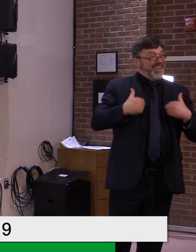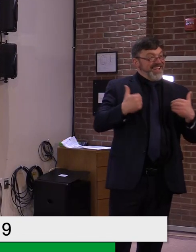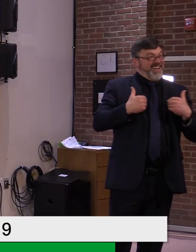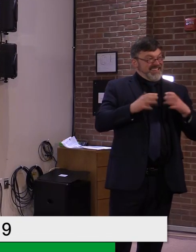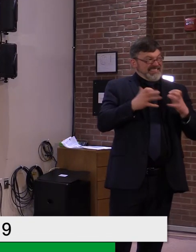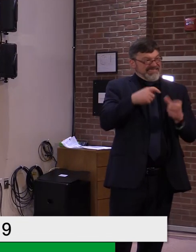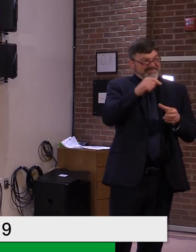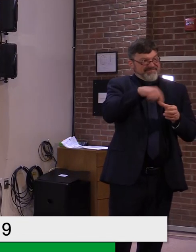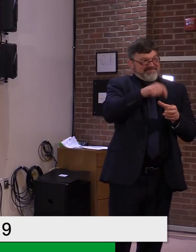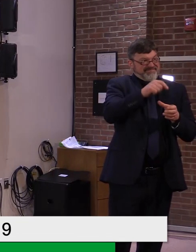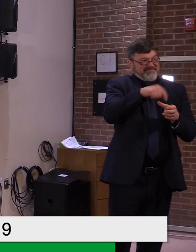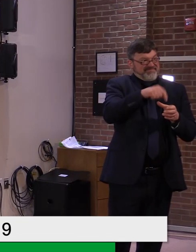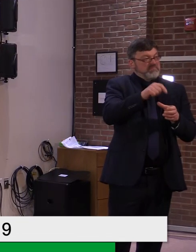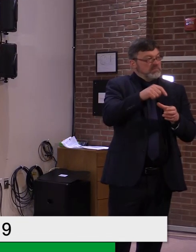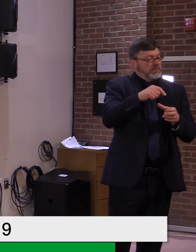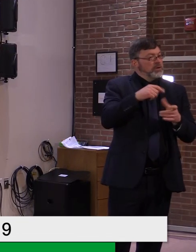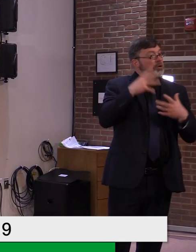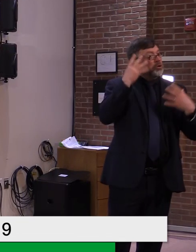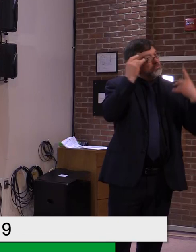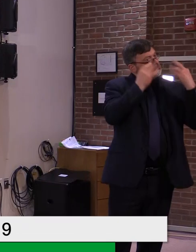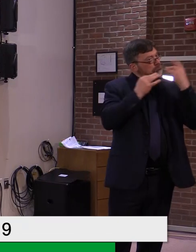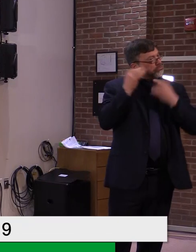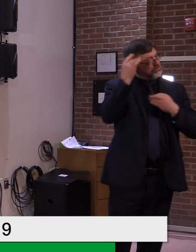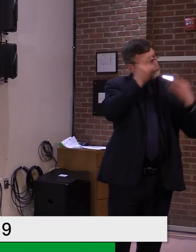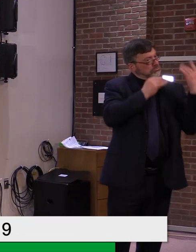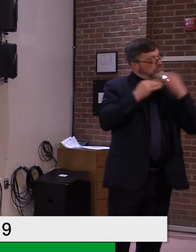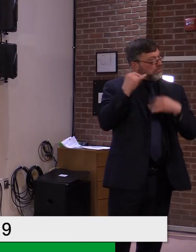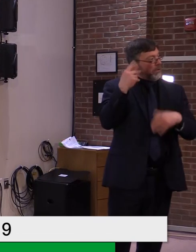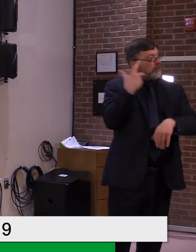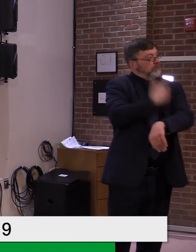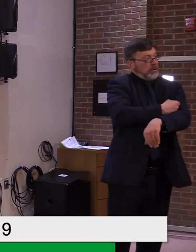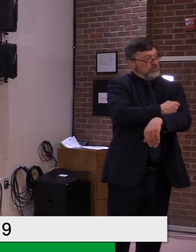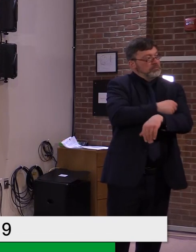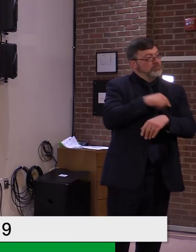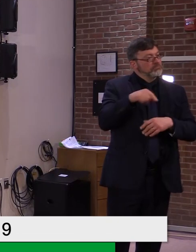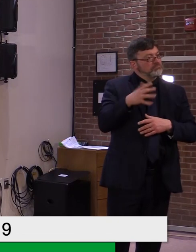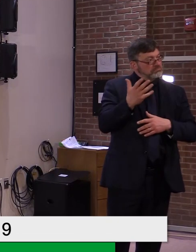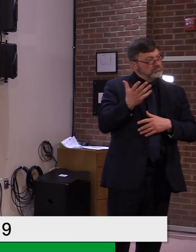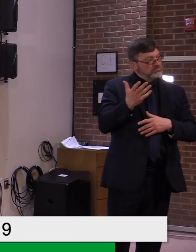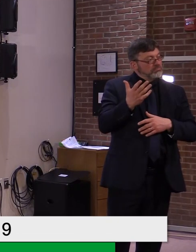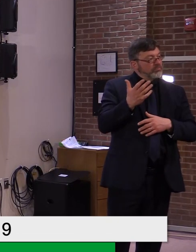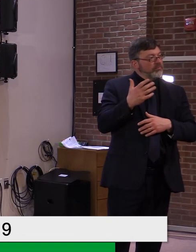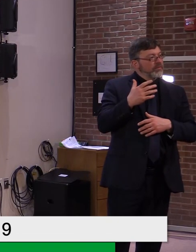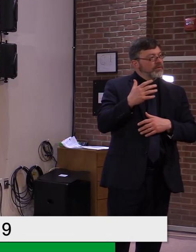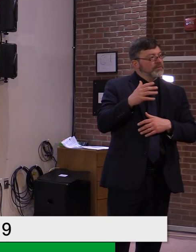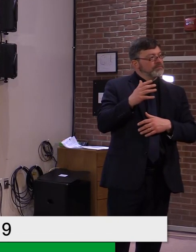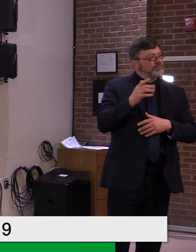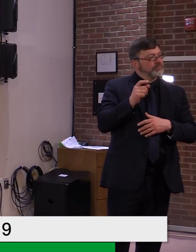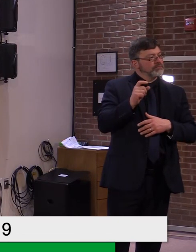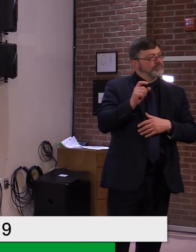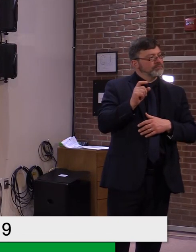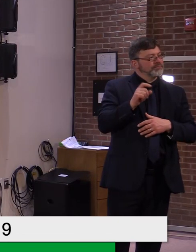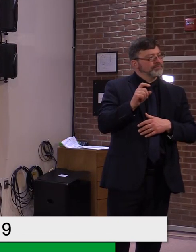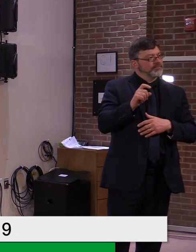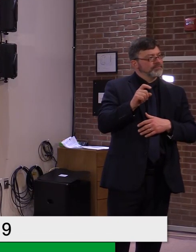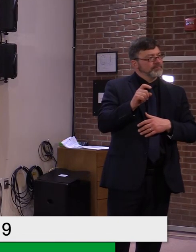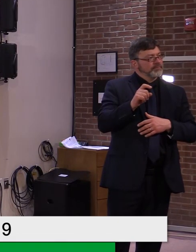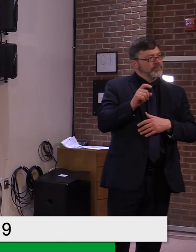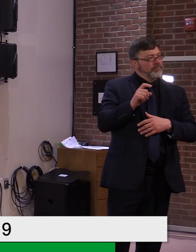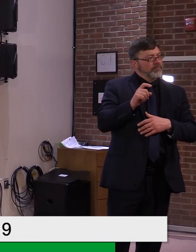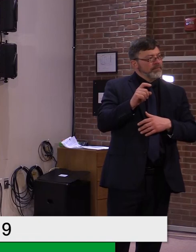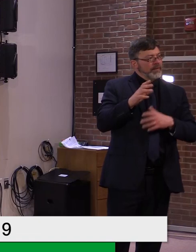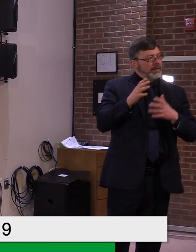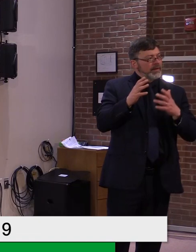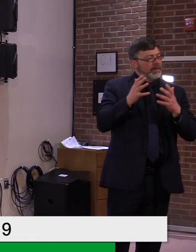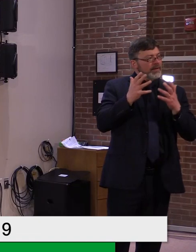long-term debilitating COVID. How many young Vermonters have contracted this? And has anyone or is